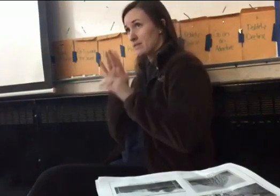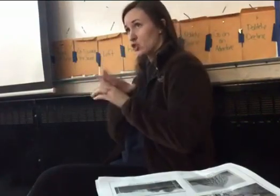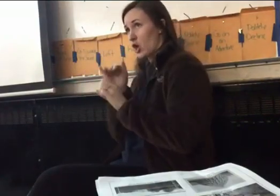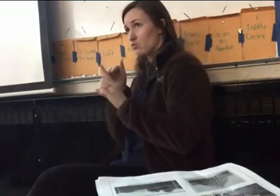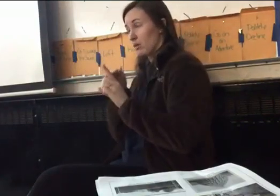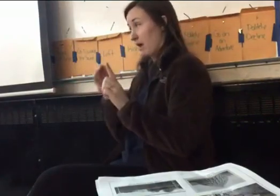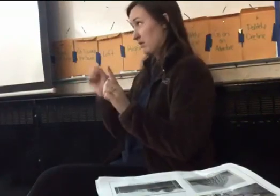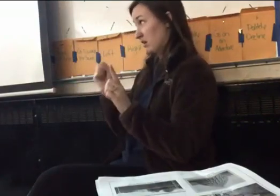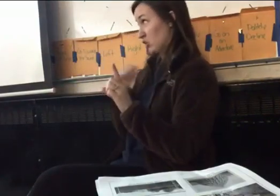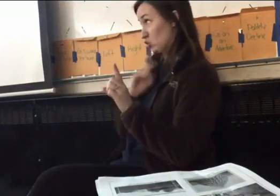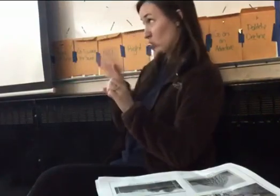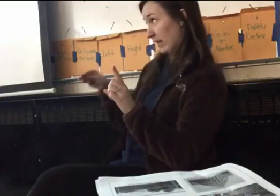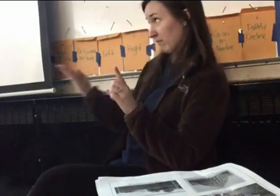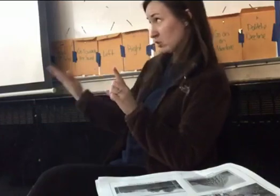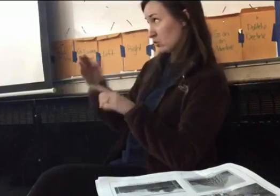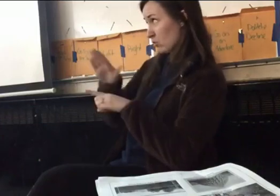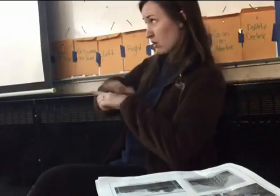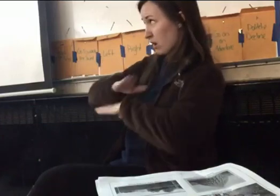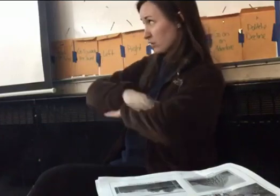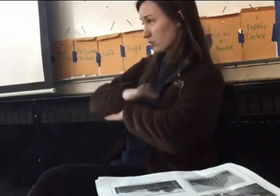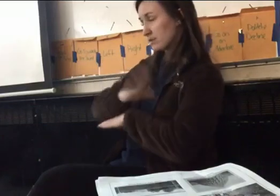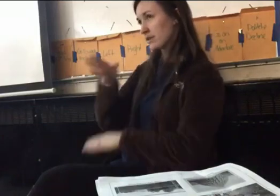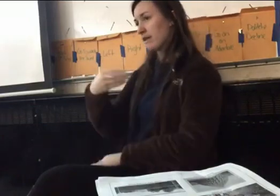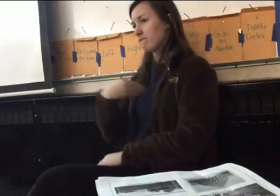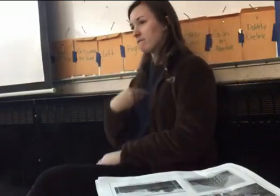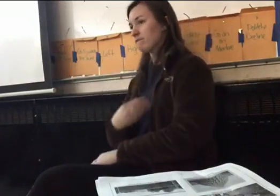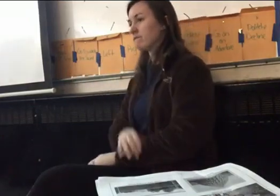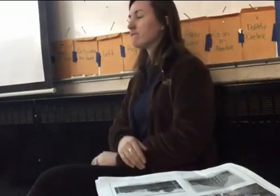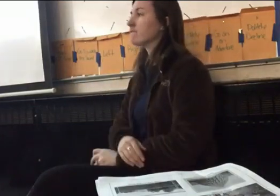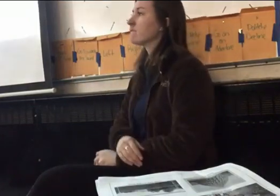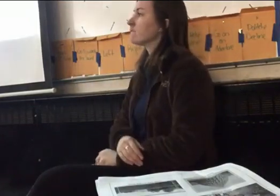Yeah. Good. Okay. Give it to me.